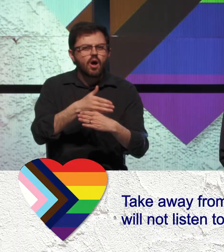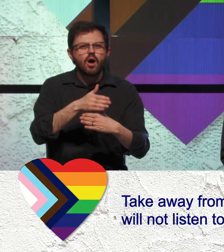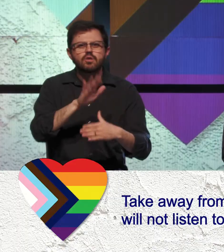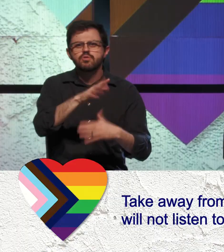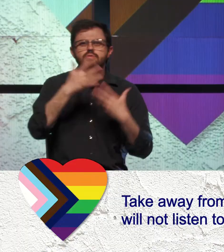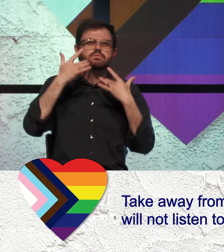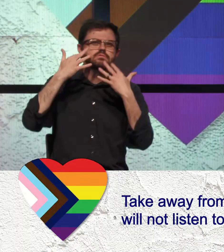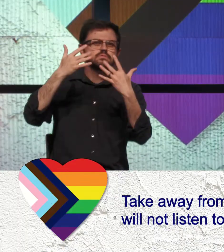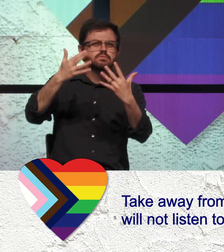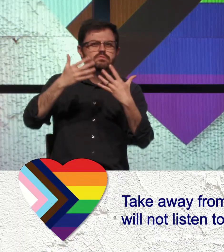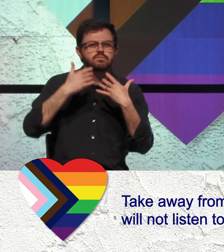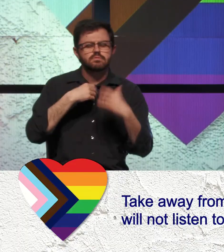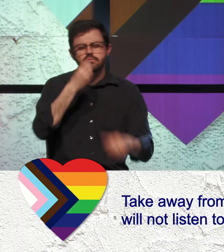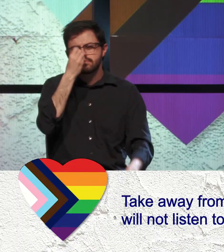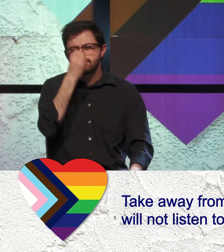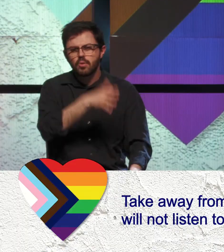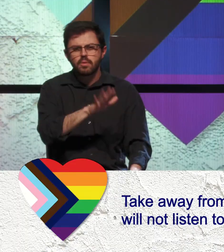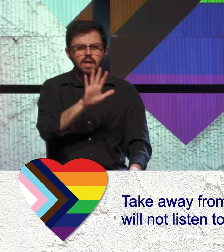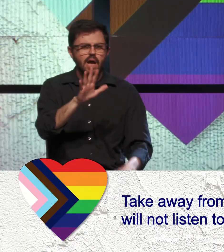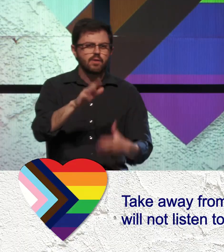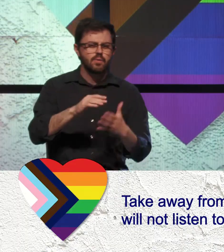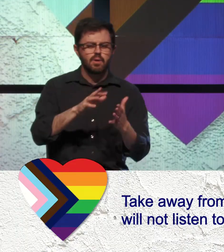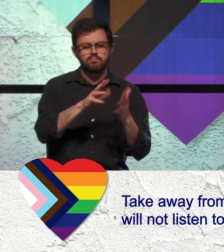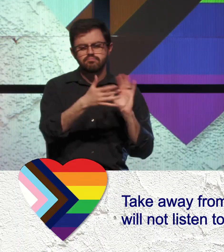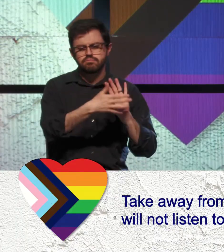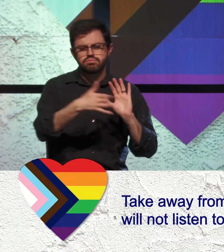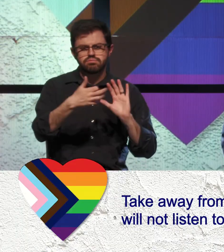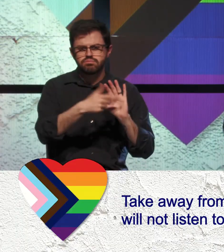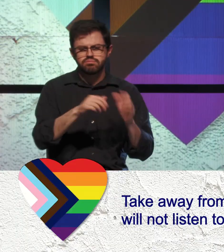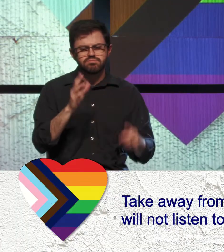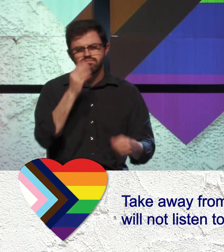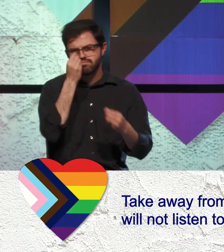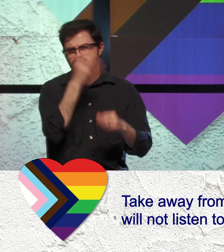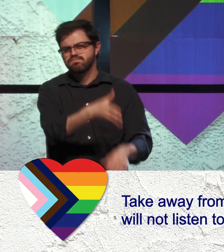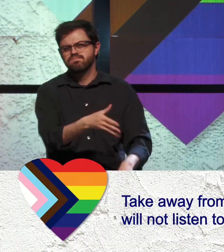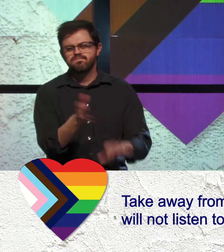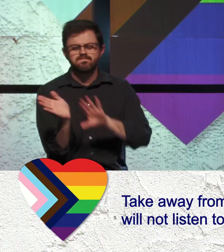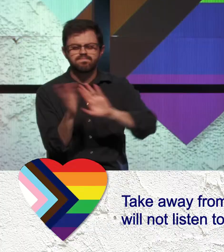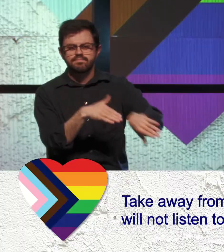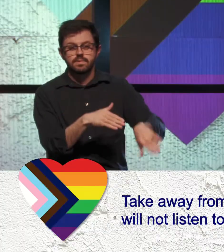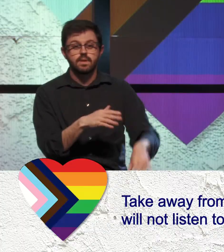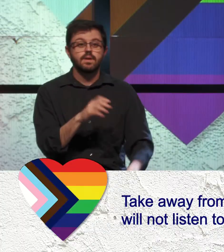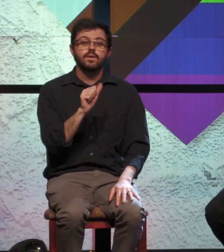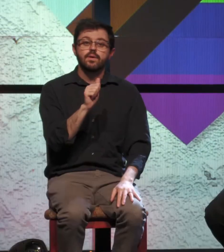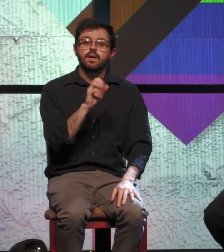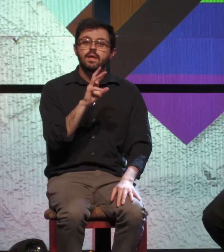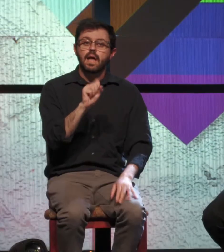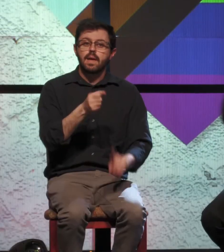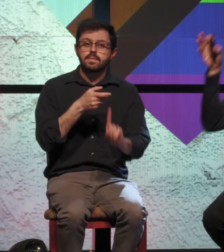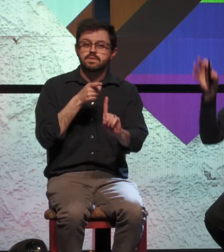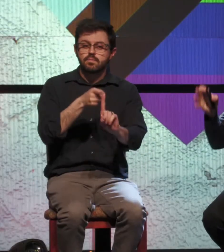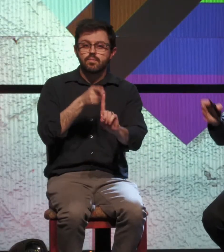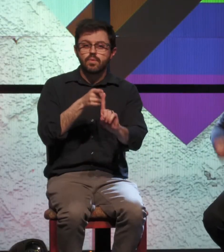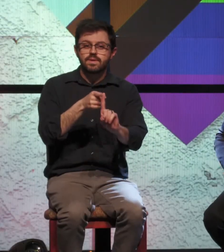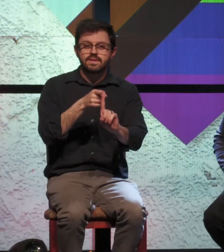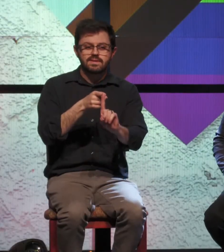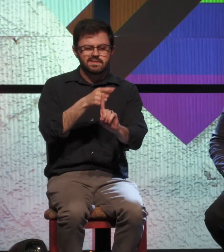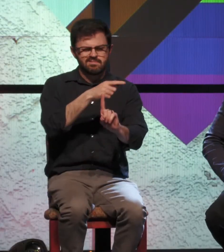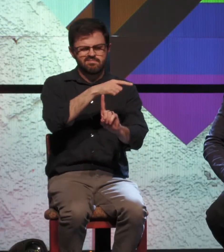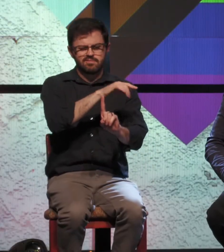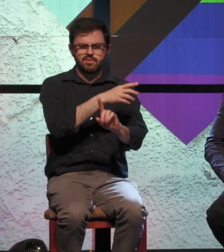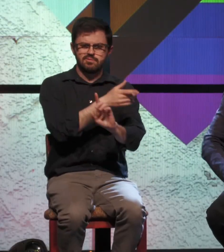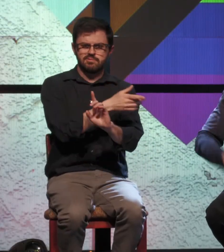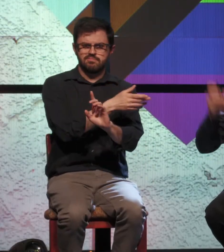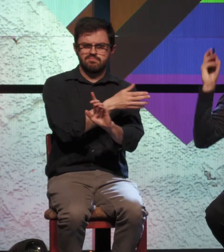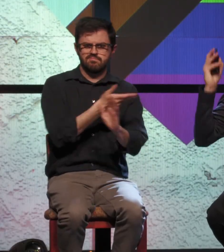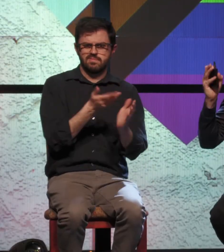not going to listen to these melodies of your harps. Like what Amos just says, these are the equivalents of all of our religious